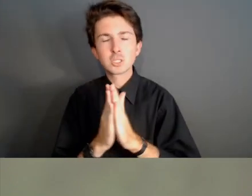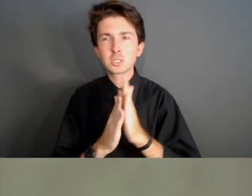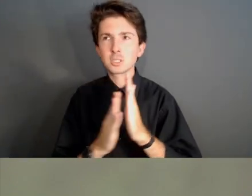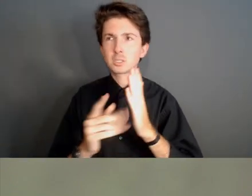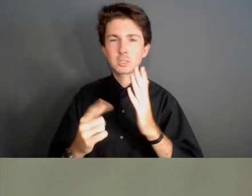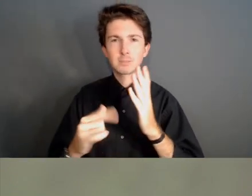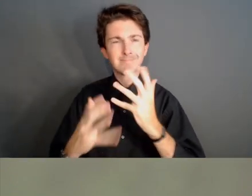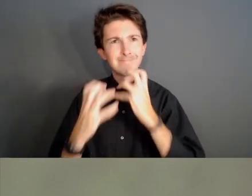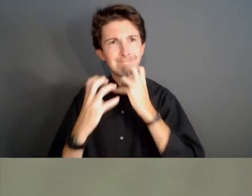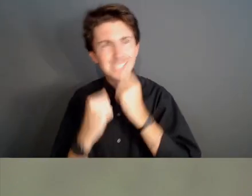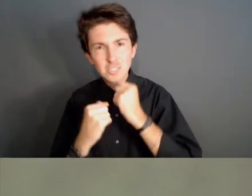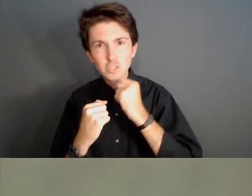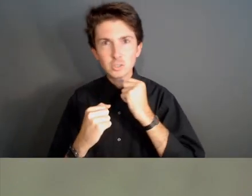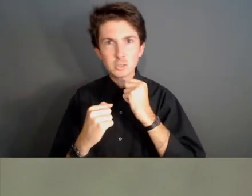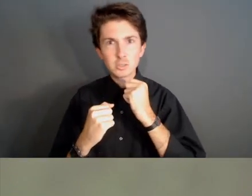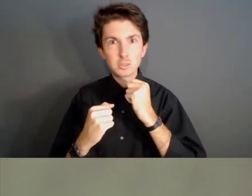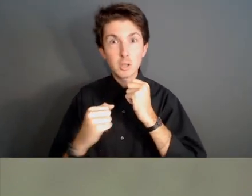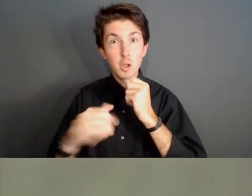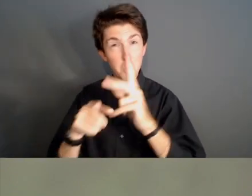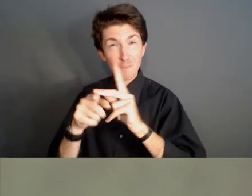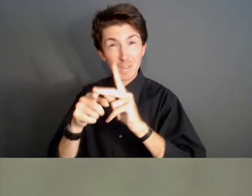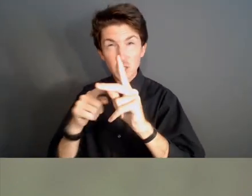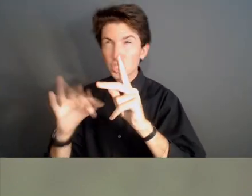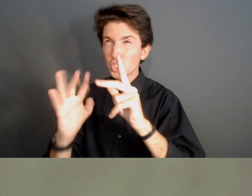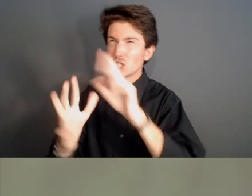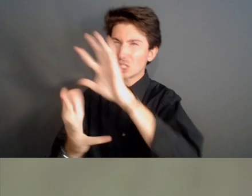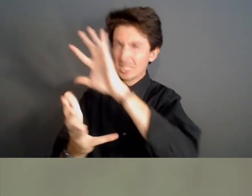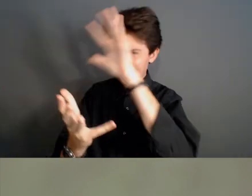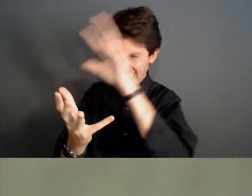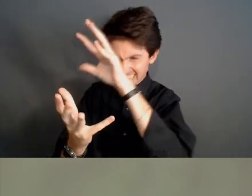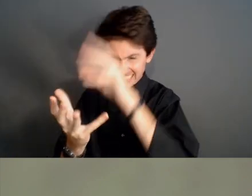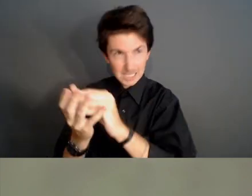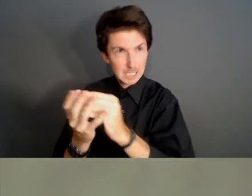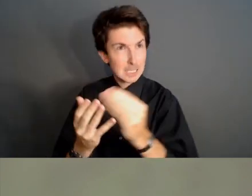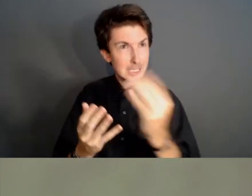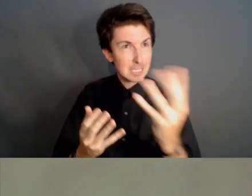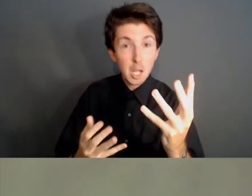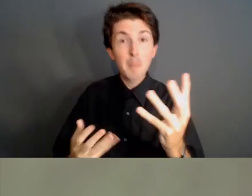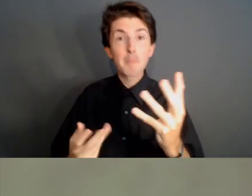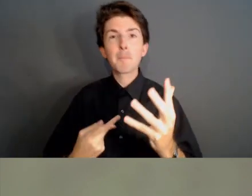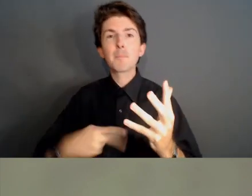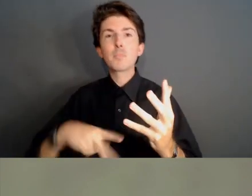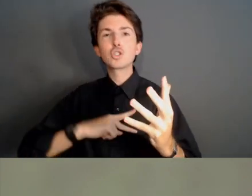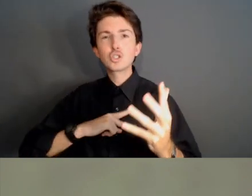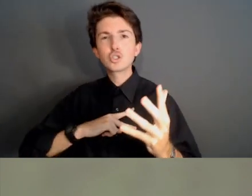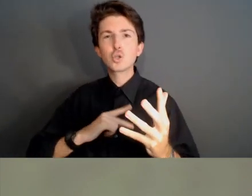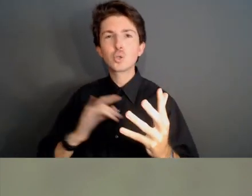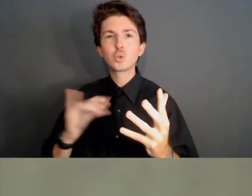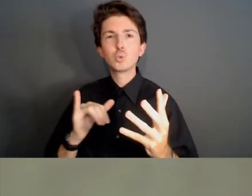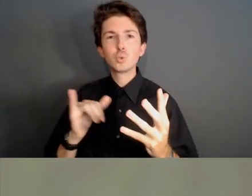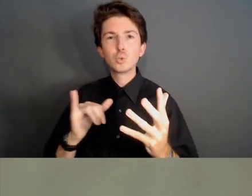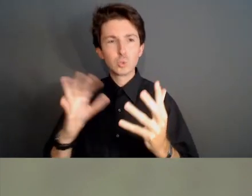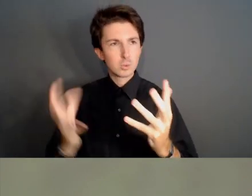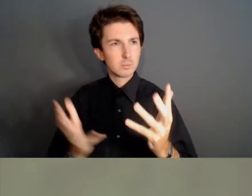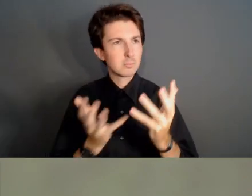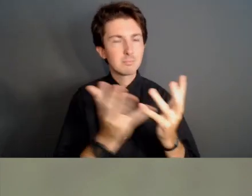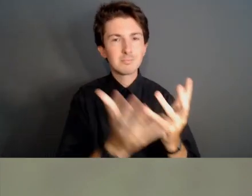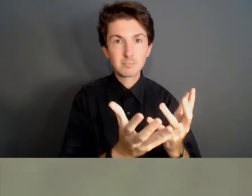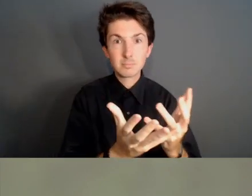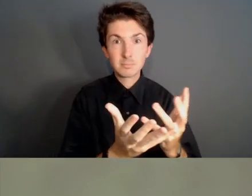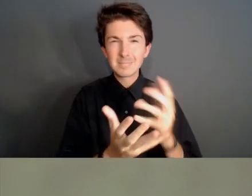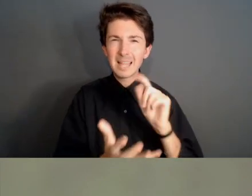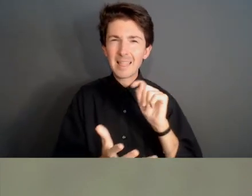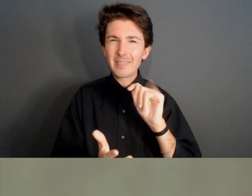about. I'm a very professional, not only that, on a personal level. As a Jew, as someone who really cares about